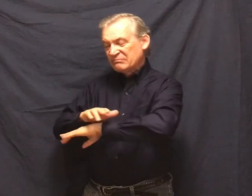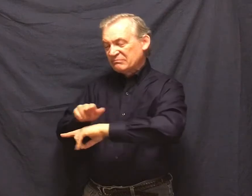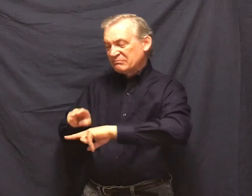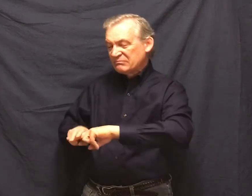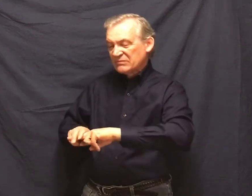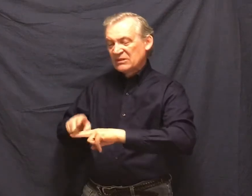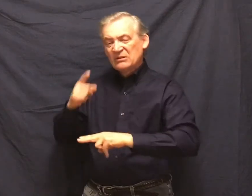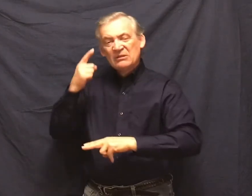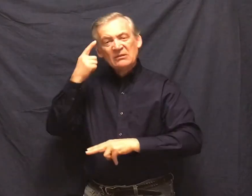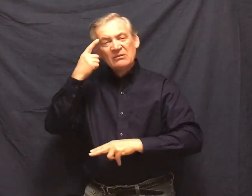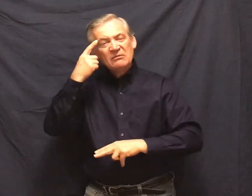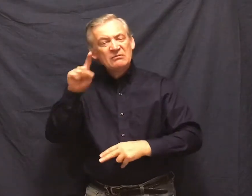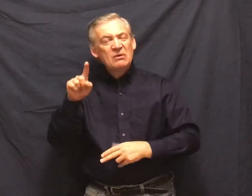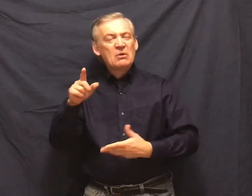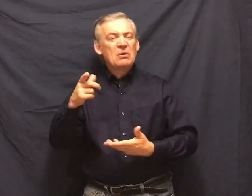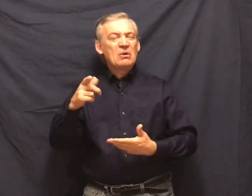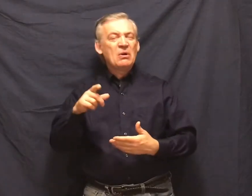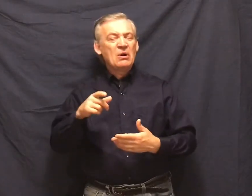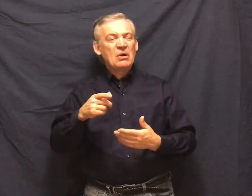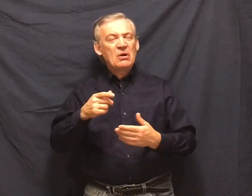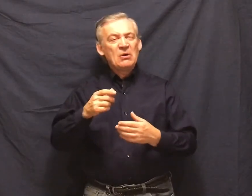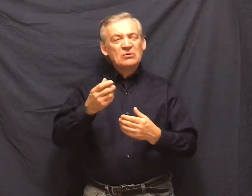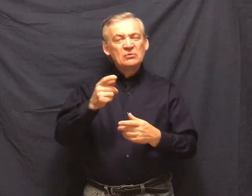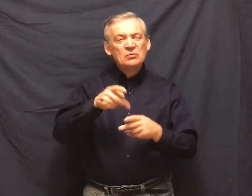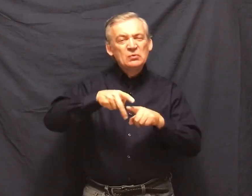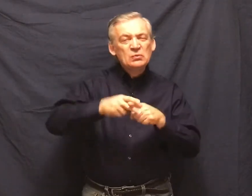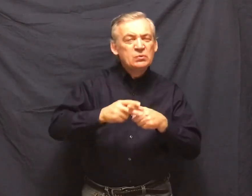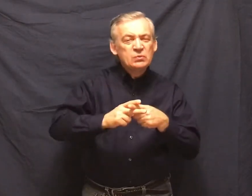and needles and balls of linen thread,